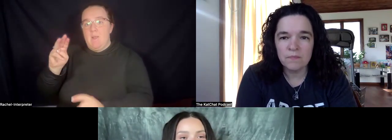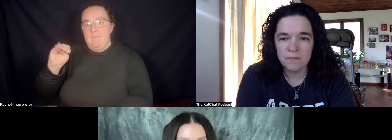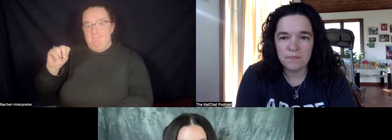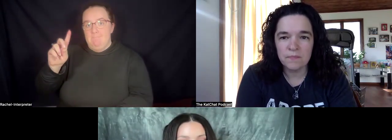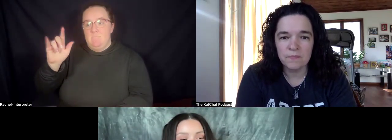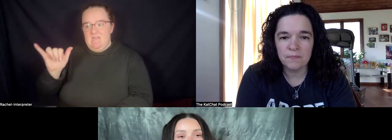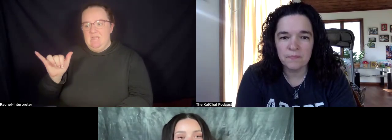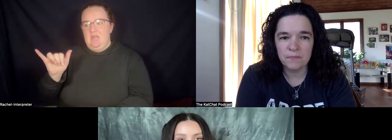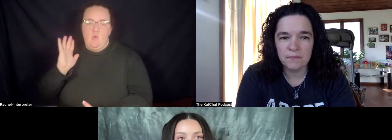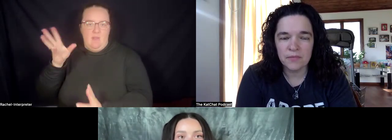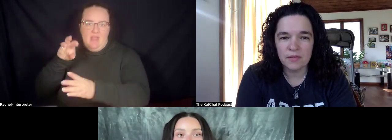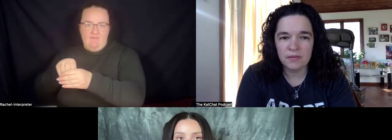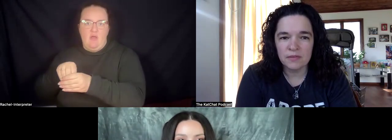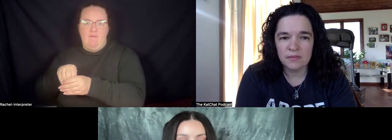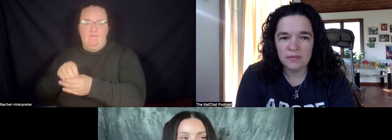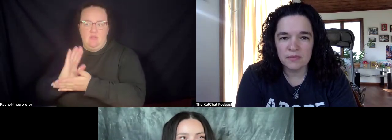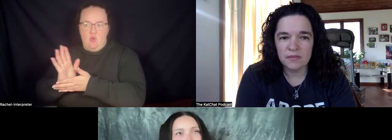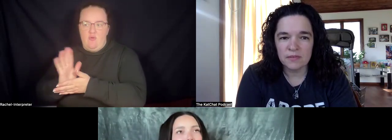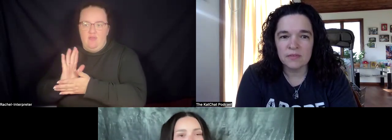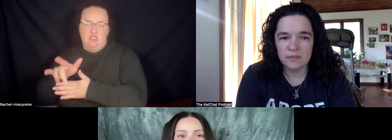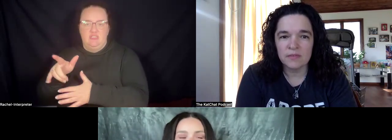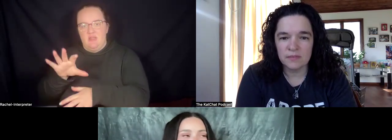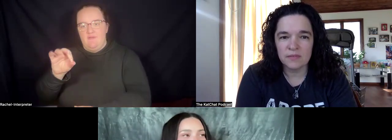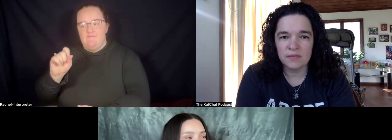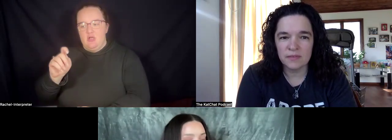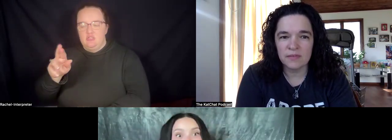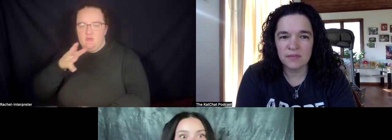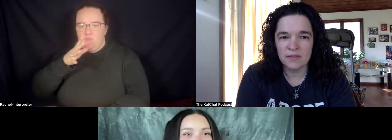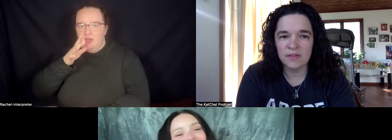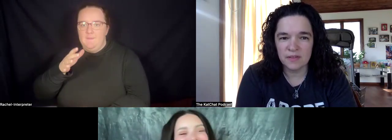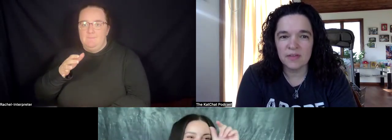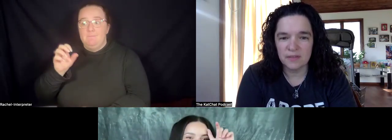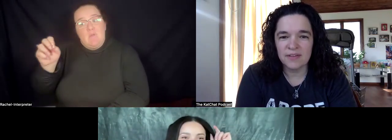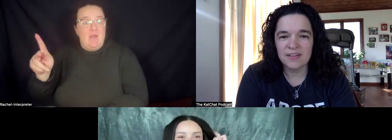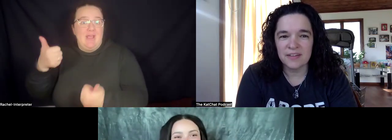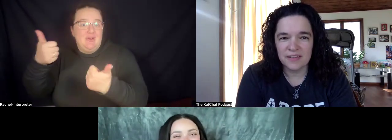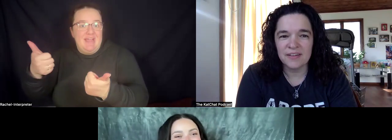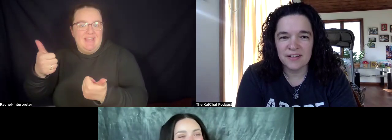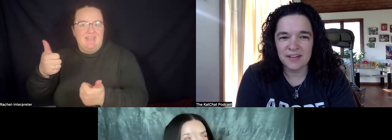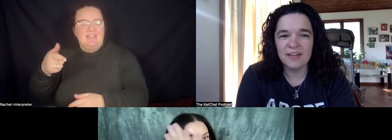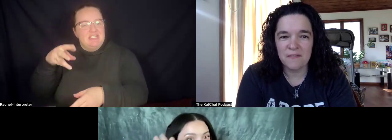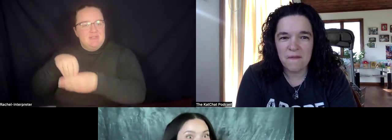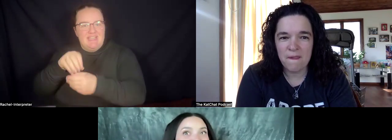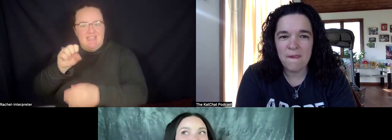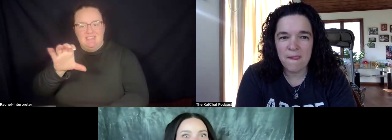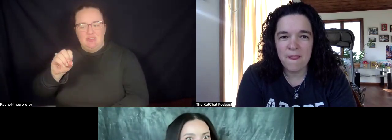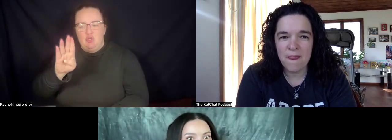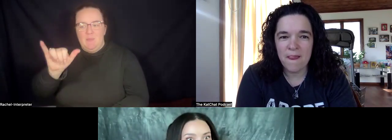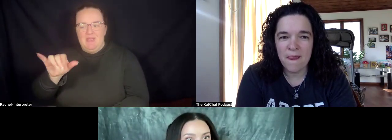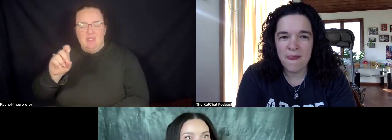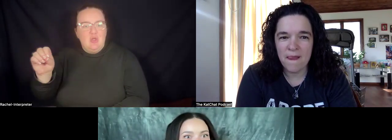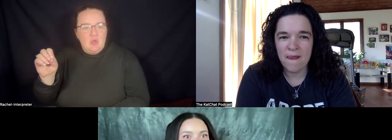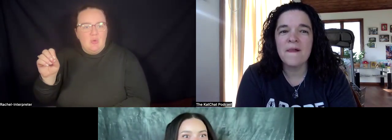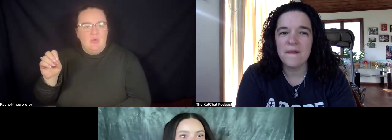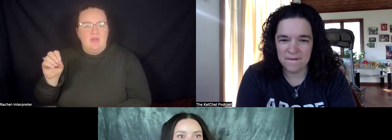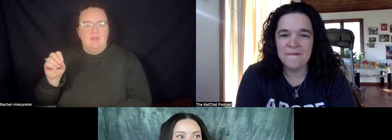playing Angie, who is the foster mom for all of these kids. I'm like, cool, great. Scooby-Doo, like she played Velma and Scooby-Doo. So it was iconic her being